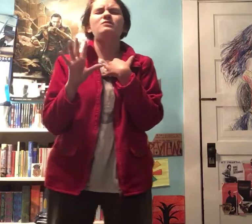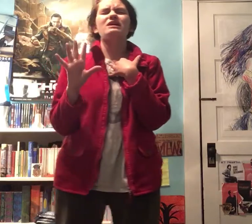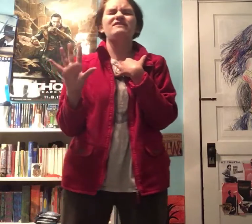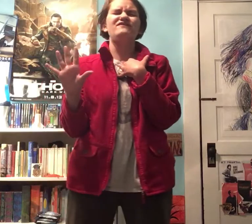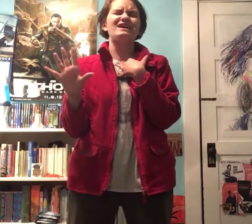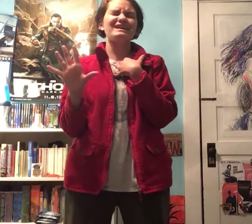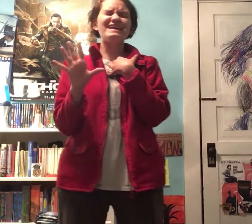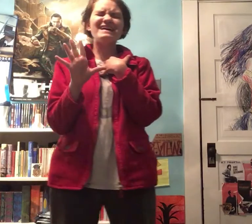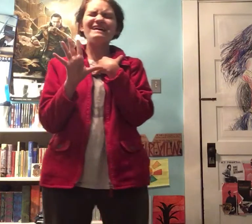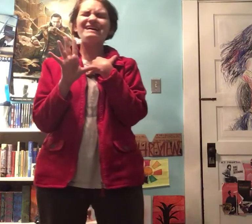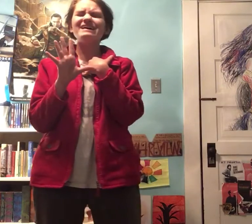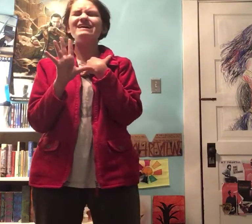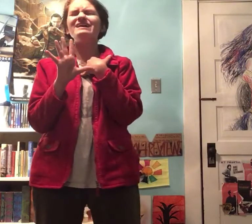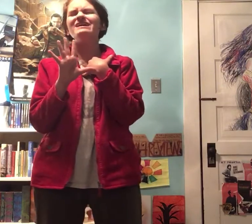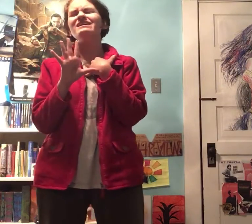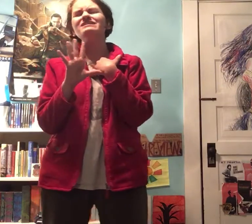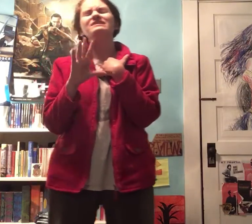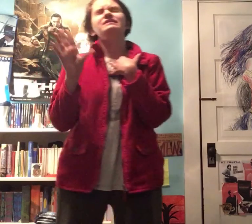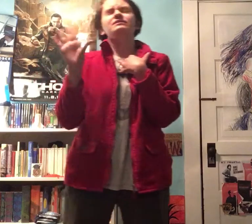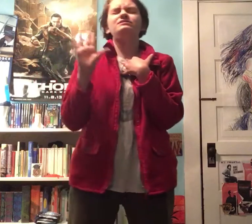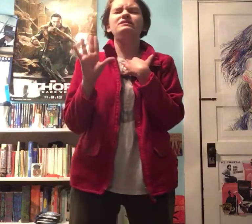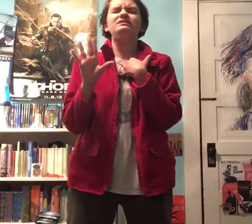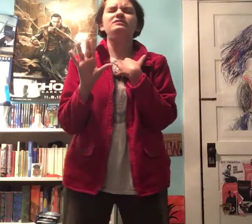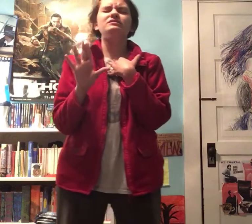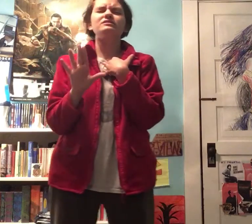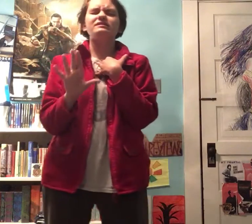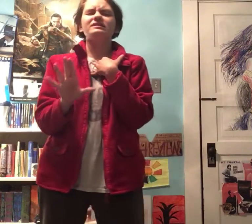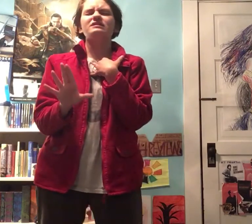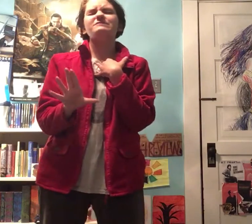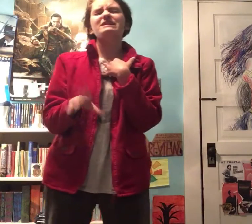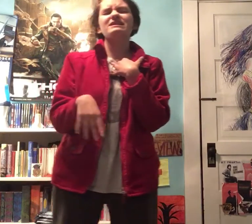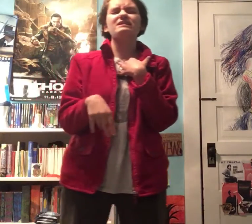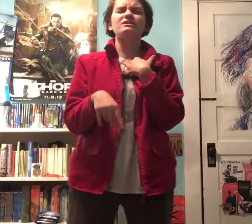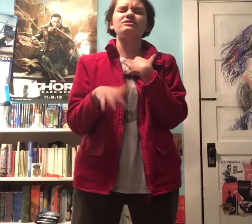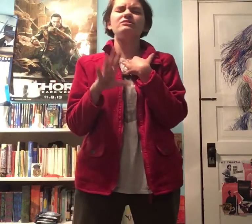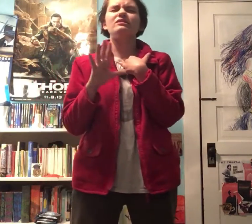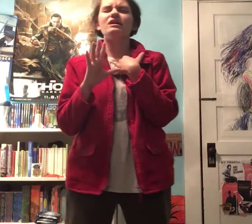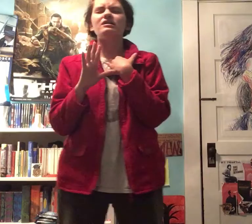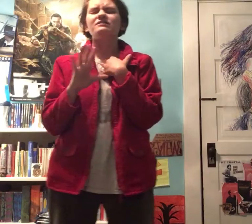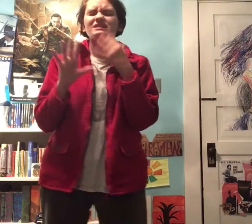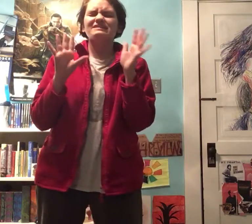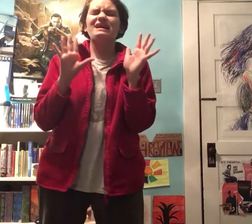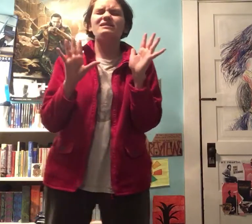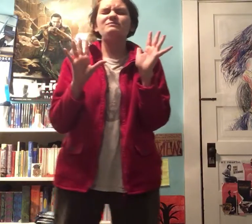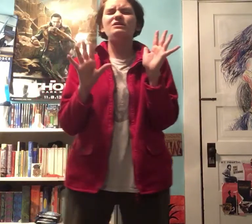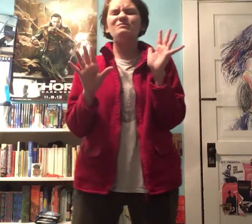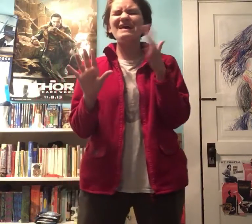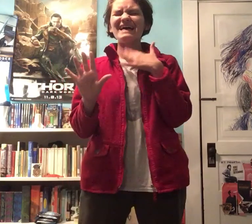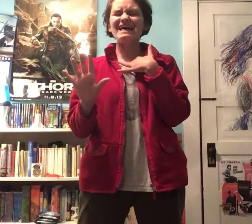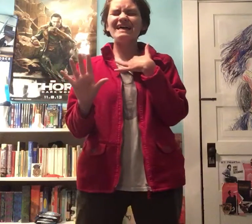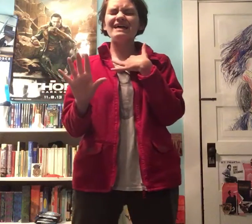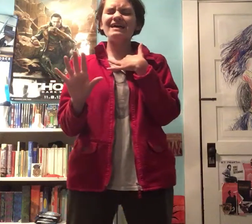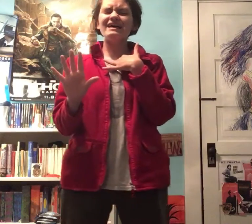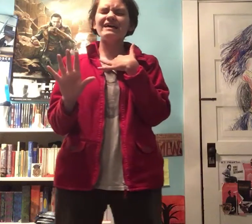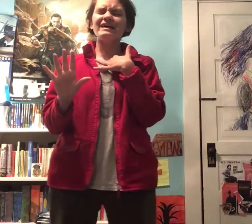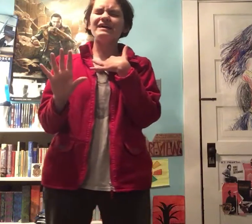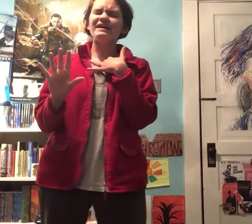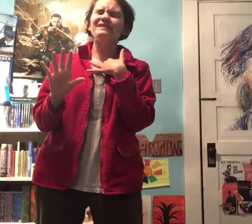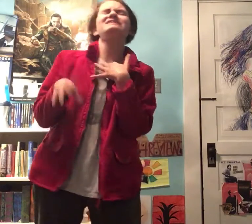way to finish. Don't need to hold up, taking control of this kind of moment.